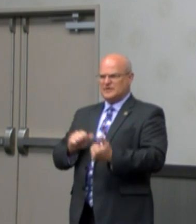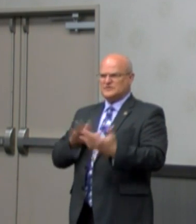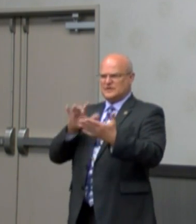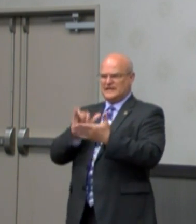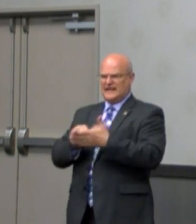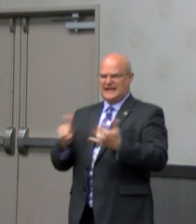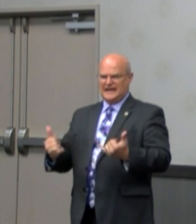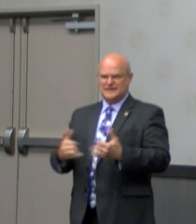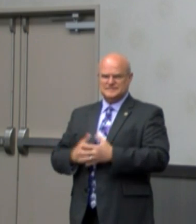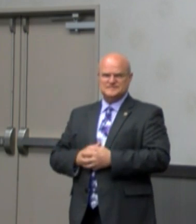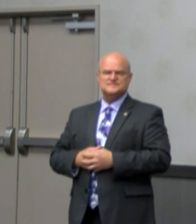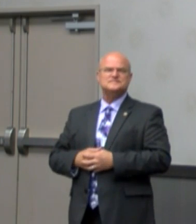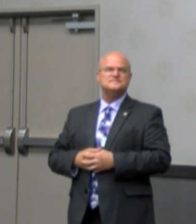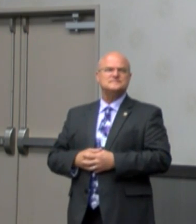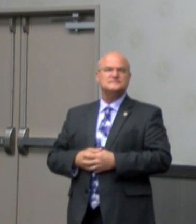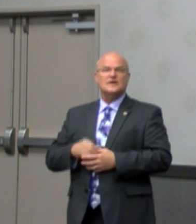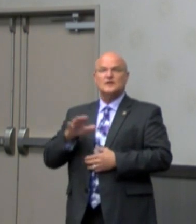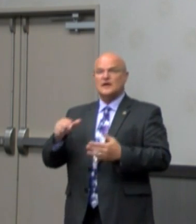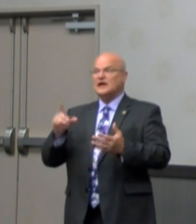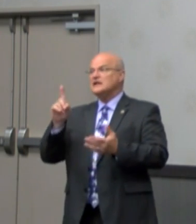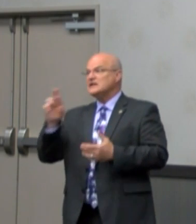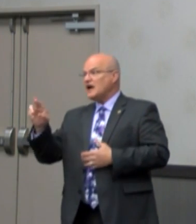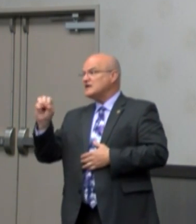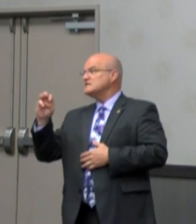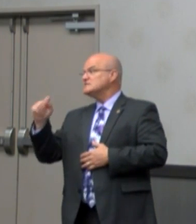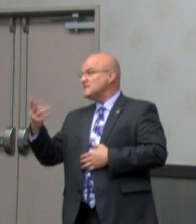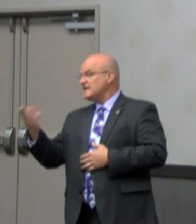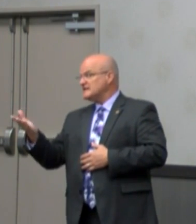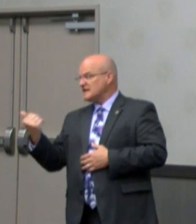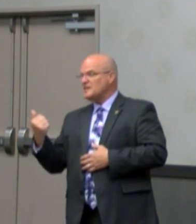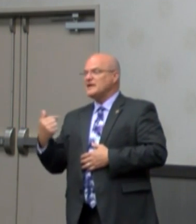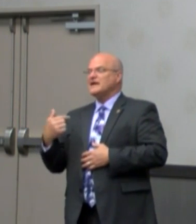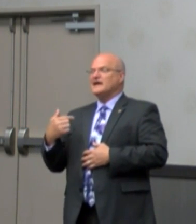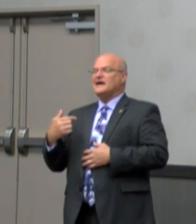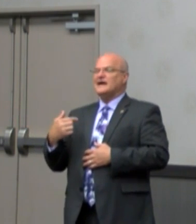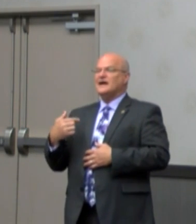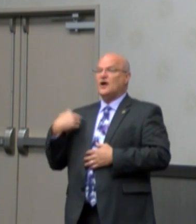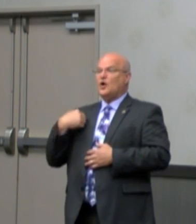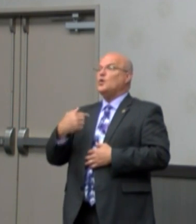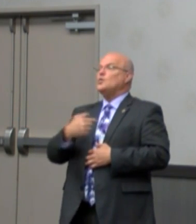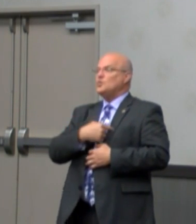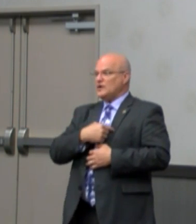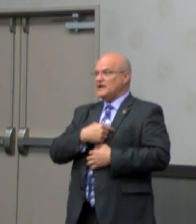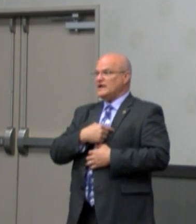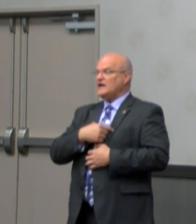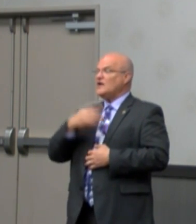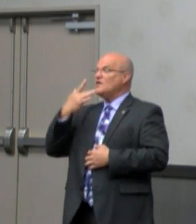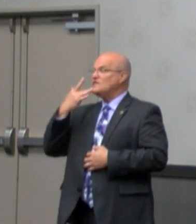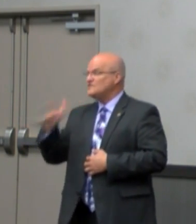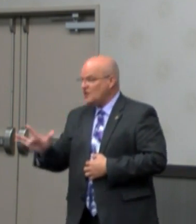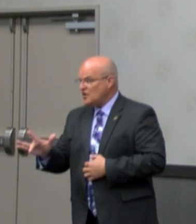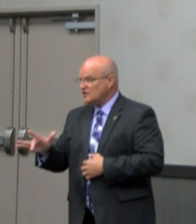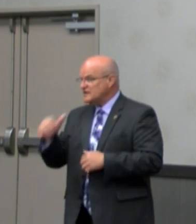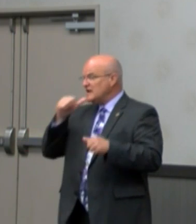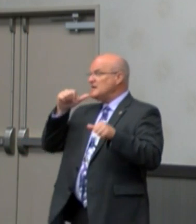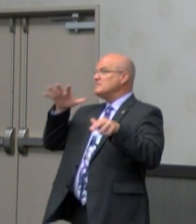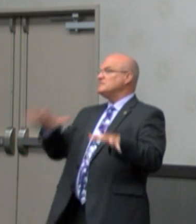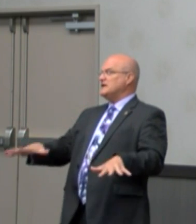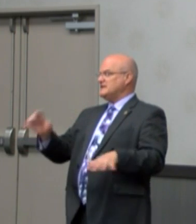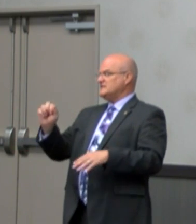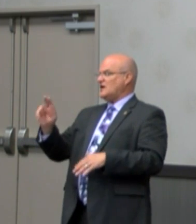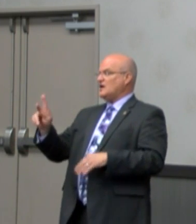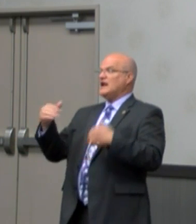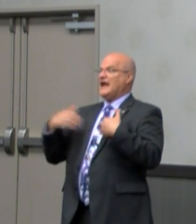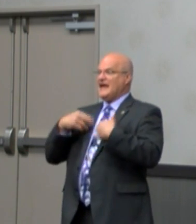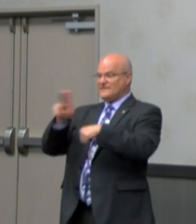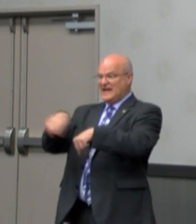that. By the way, while Dr. Smith is coming, we are very fortunate and blessed in Arkansas to